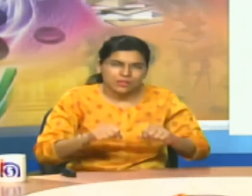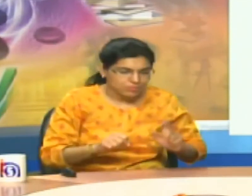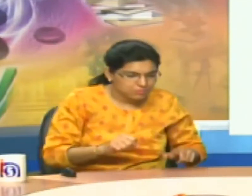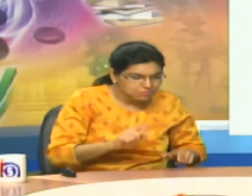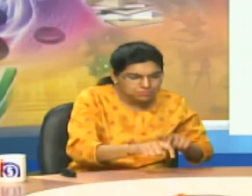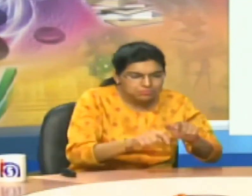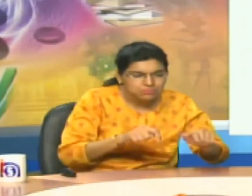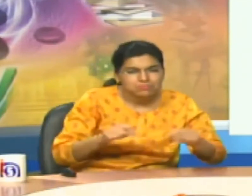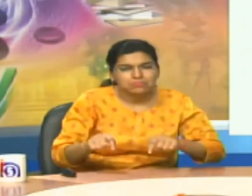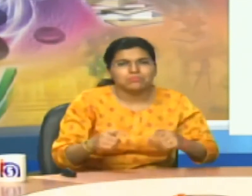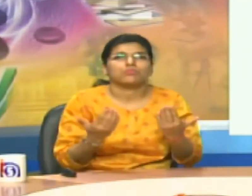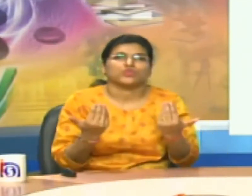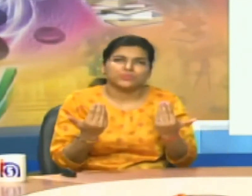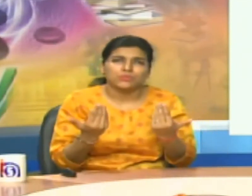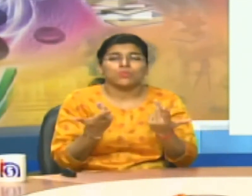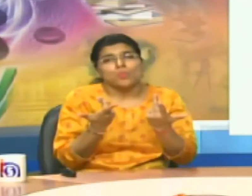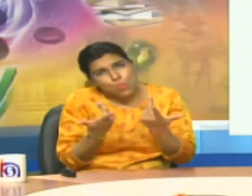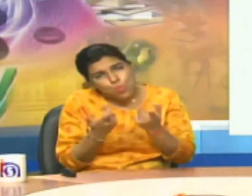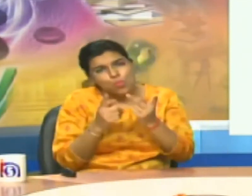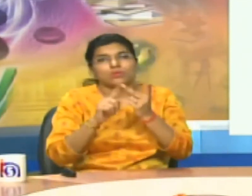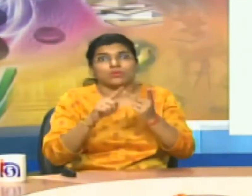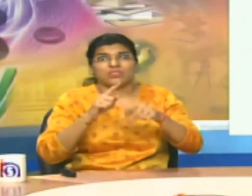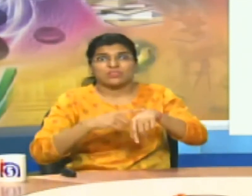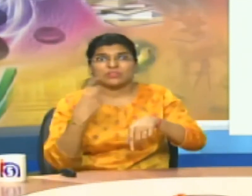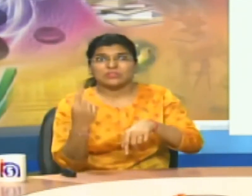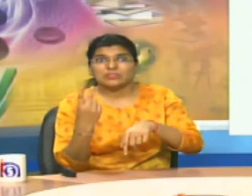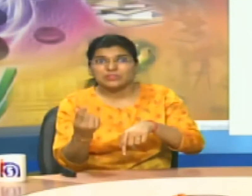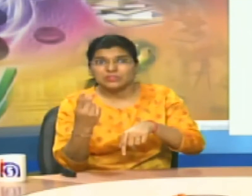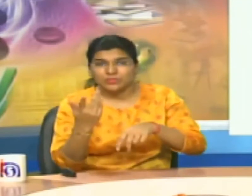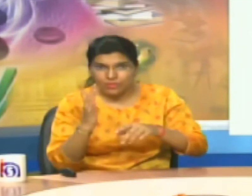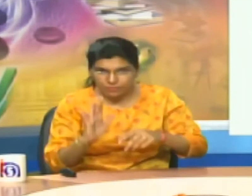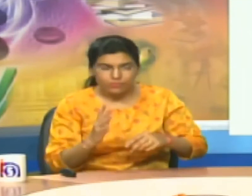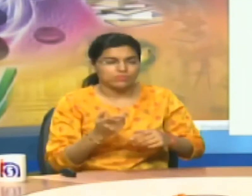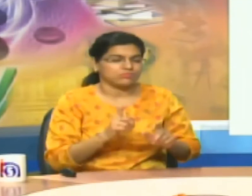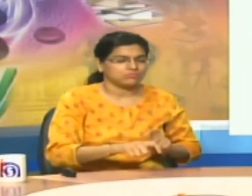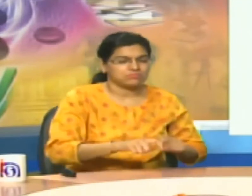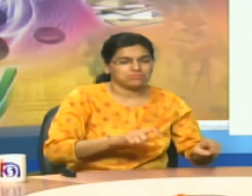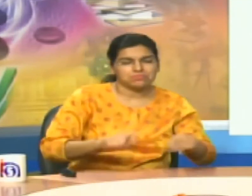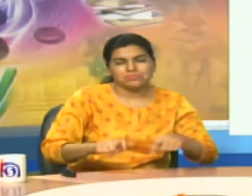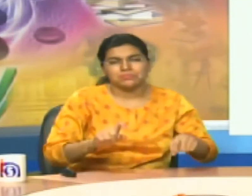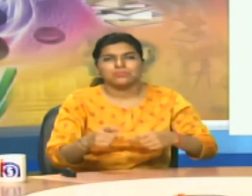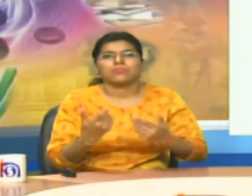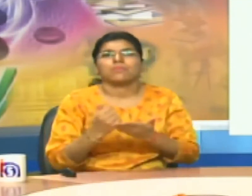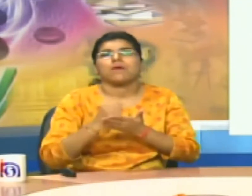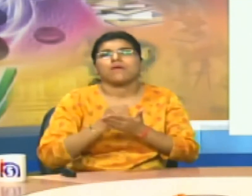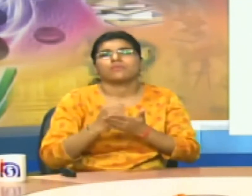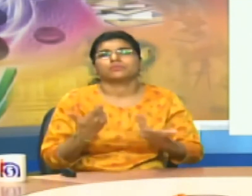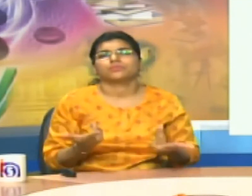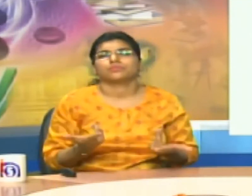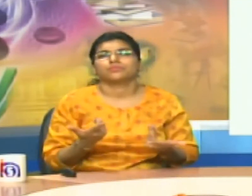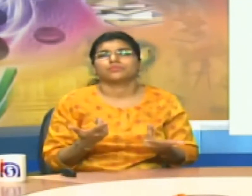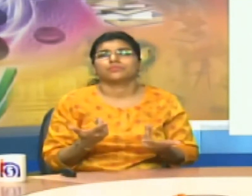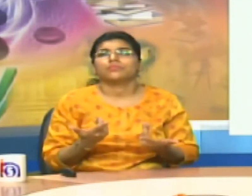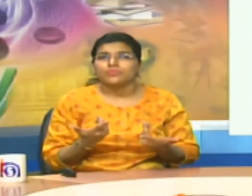and just use that for option. That can save your time and make your work